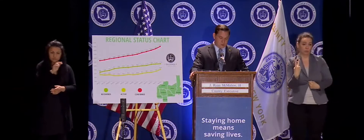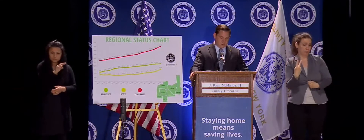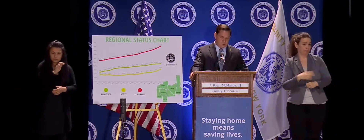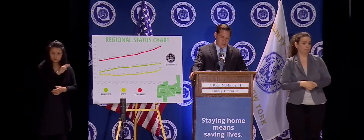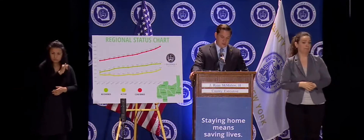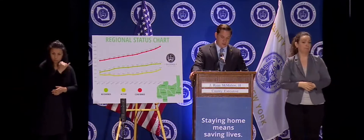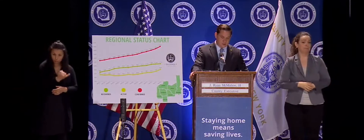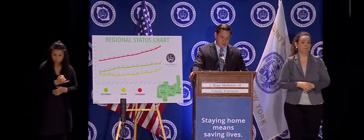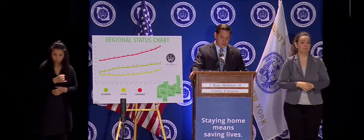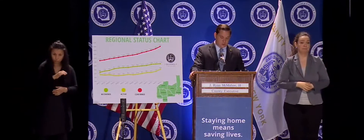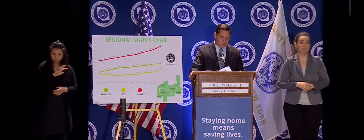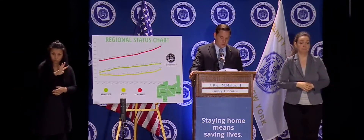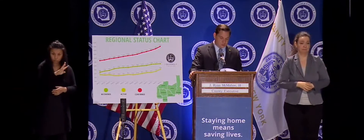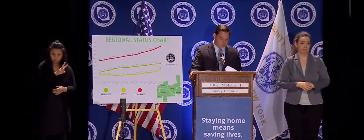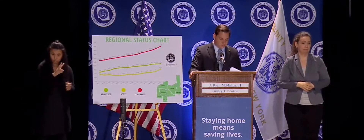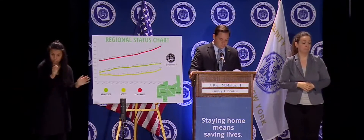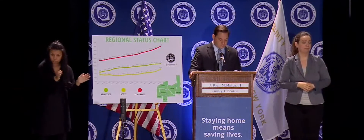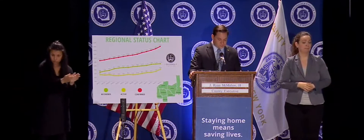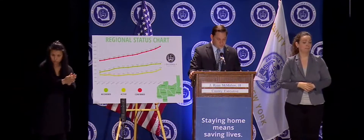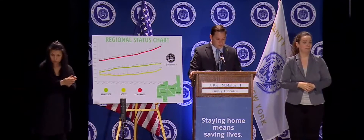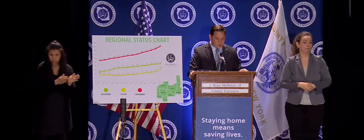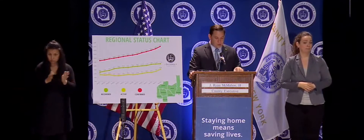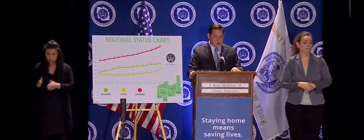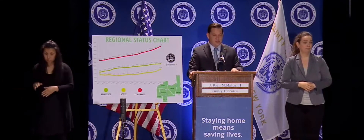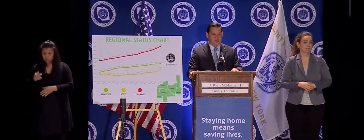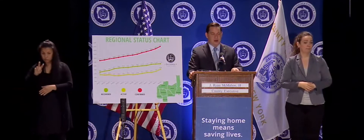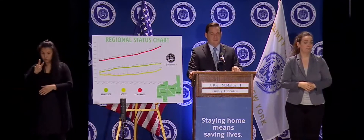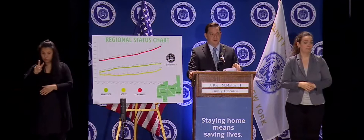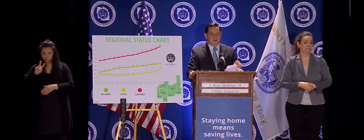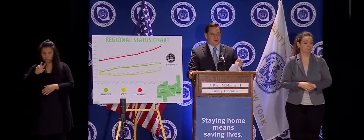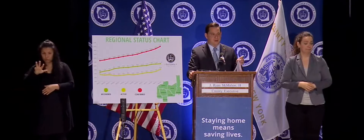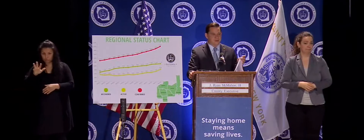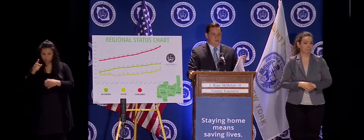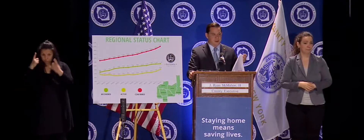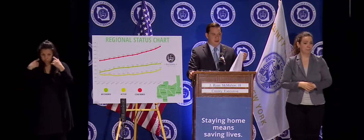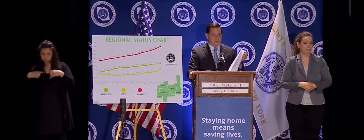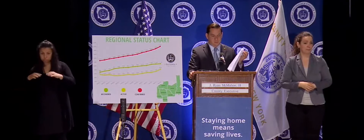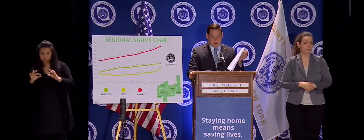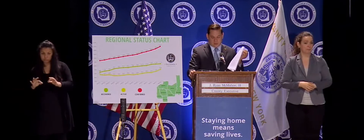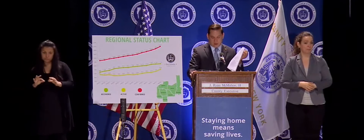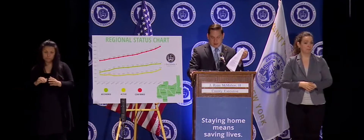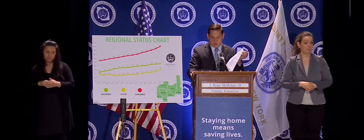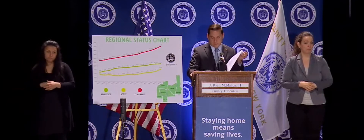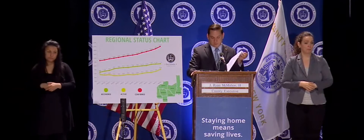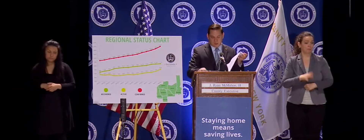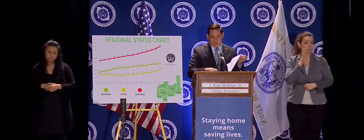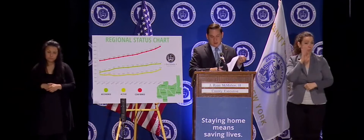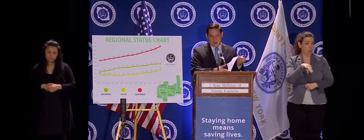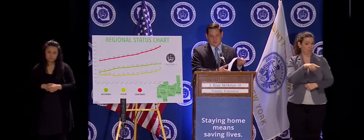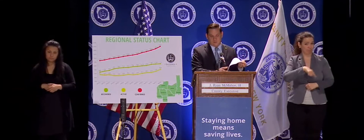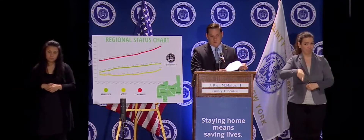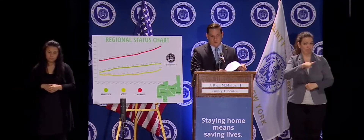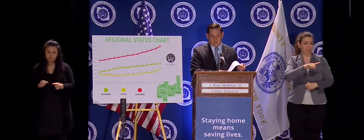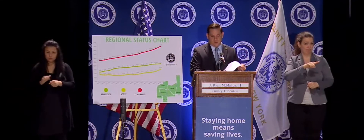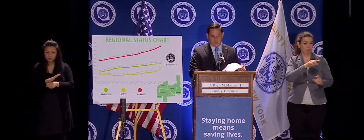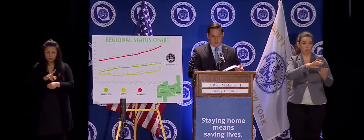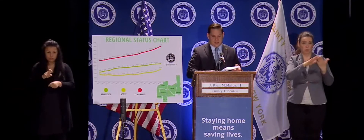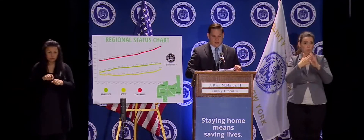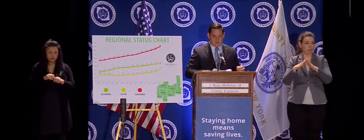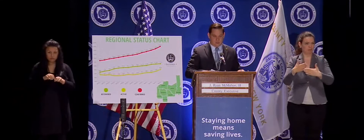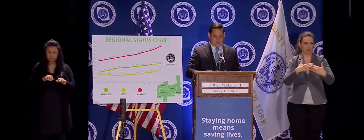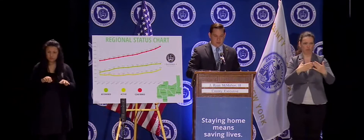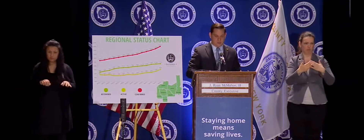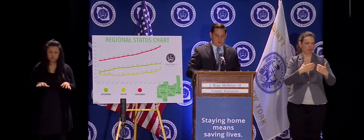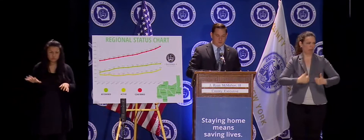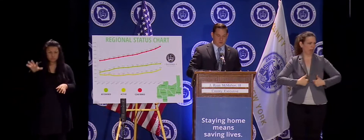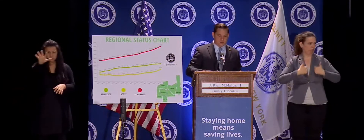Tully, 2 cases and 2 recoveries. Geographically, the virus has been in every part of our county. If you